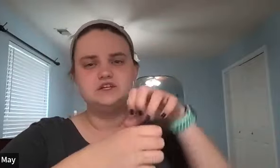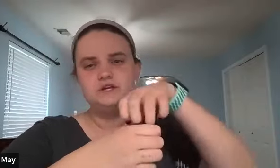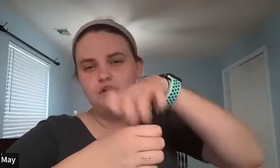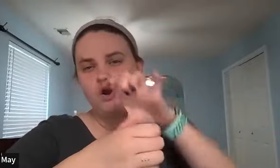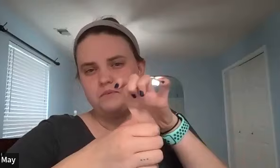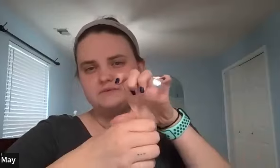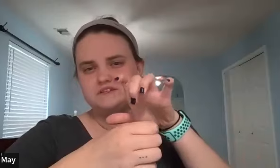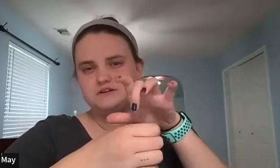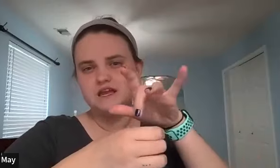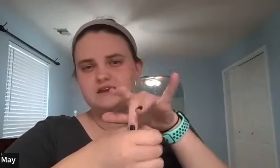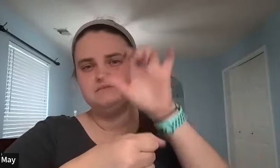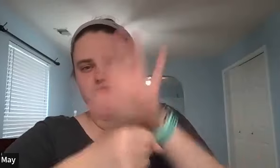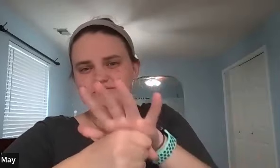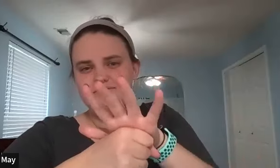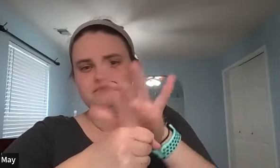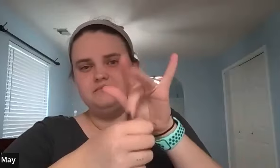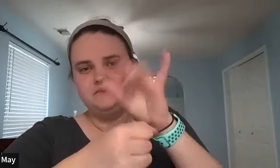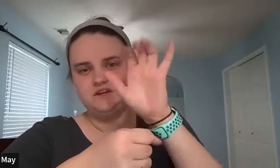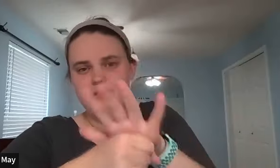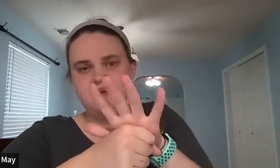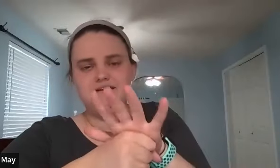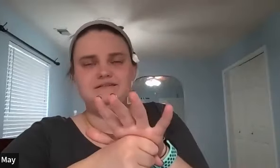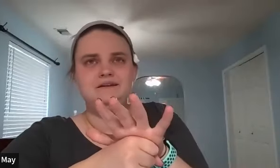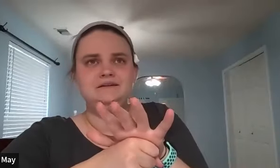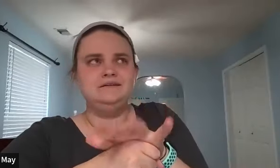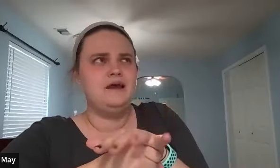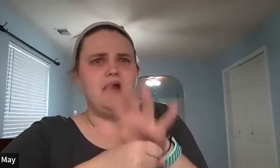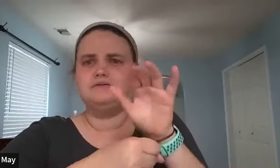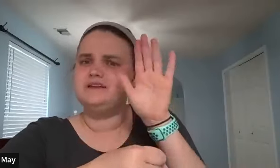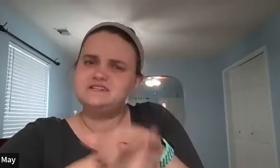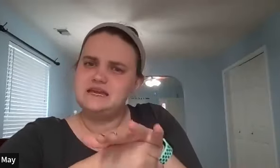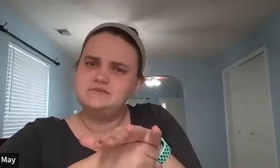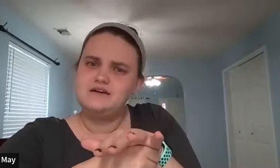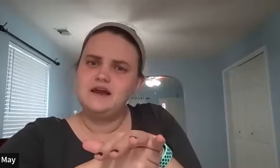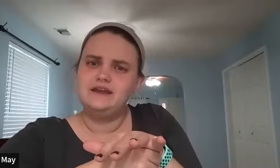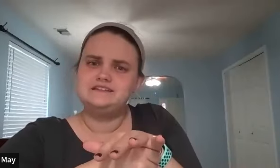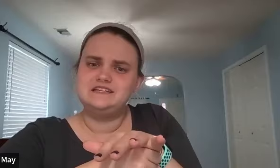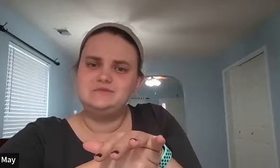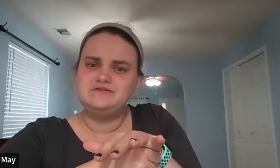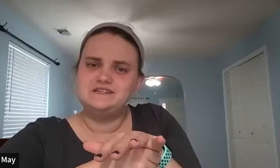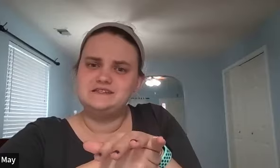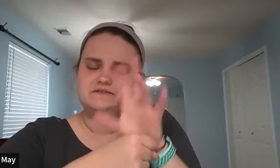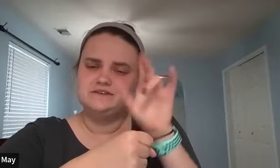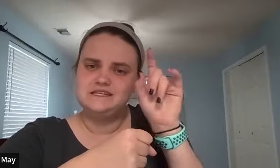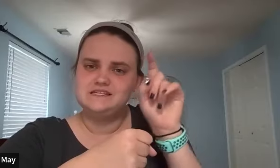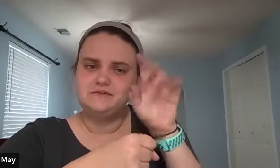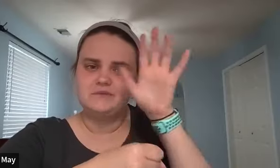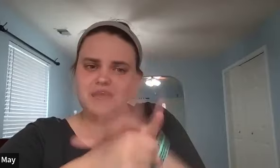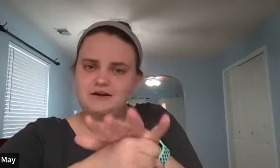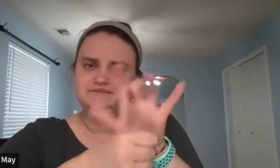when you open up a soda can, you know, and I don't get the slam down, I guess, to keep the fizziness from coming out.